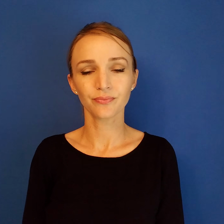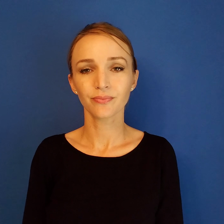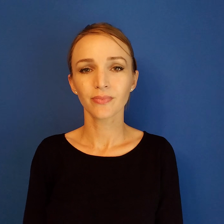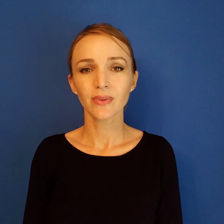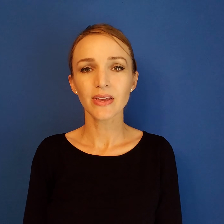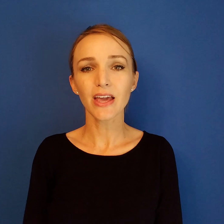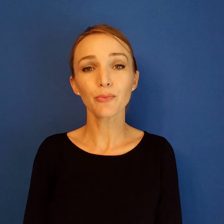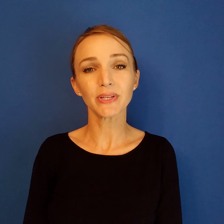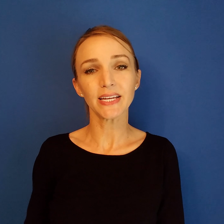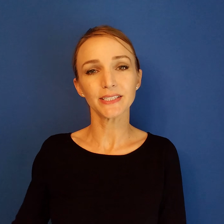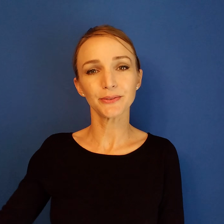Airplane.